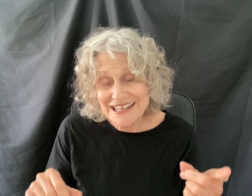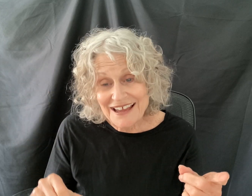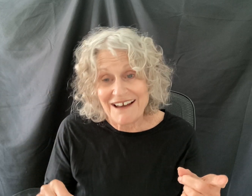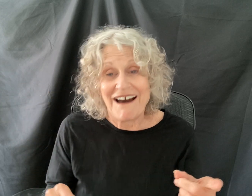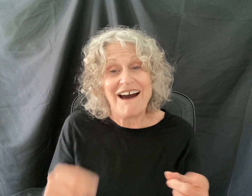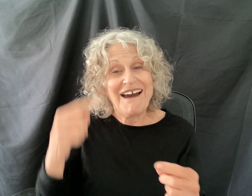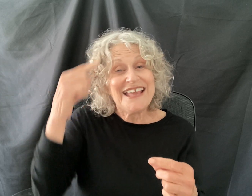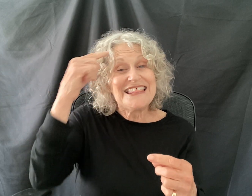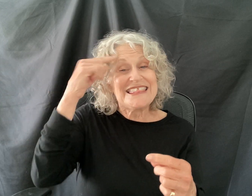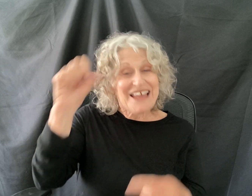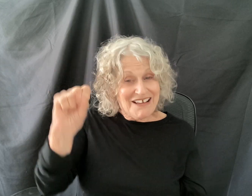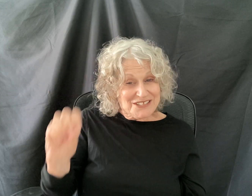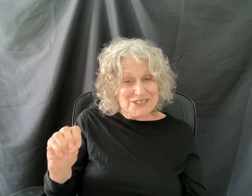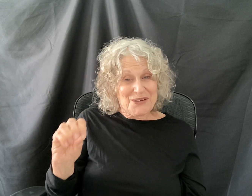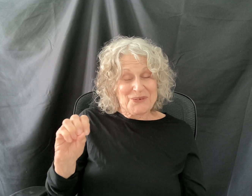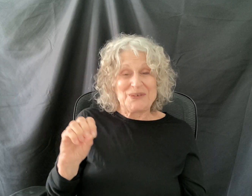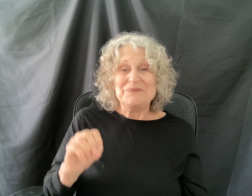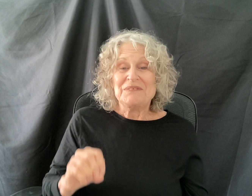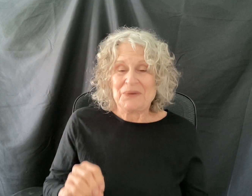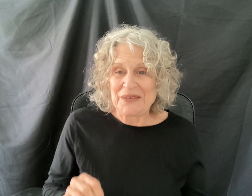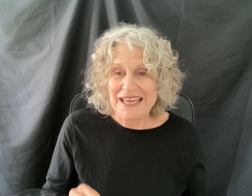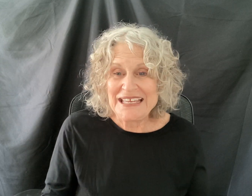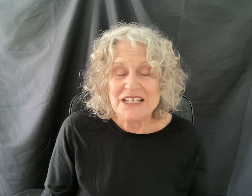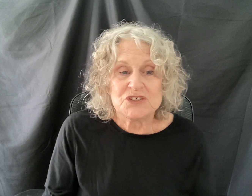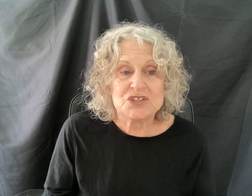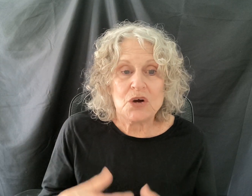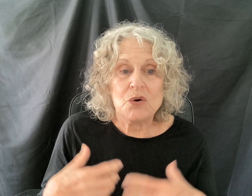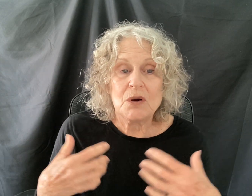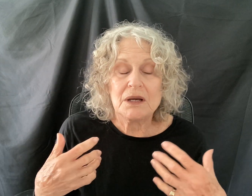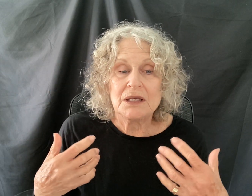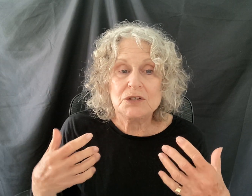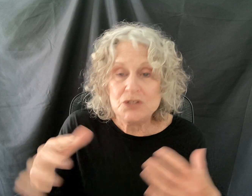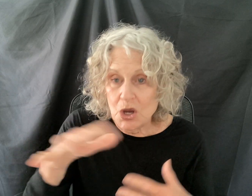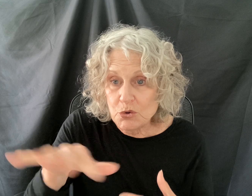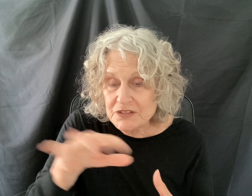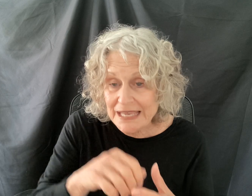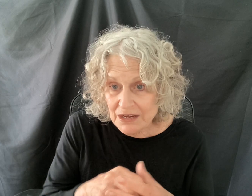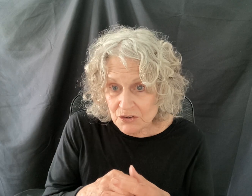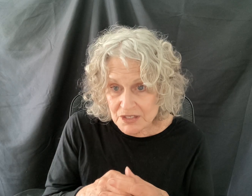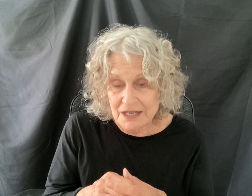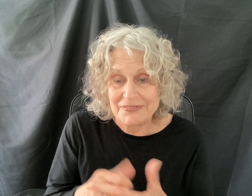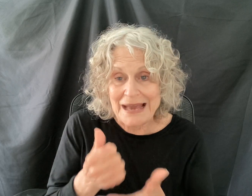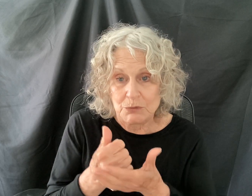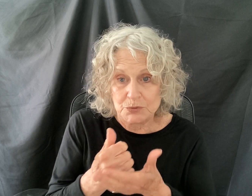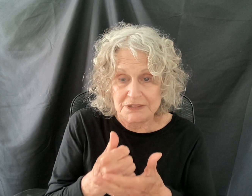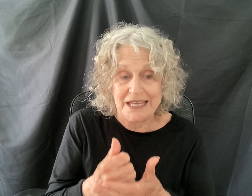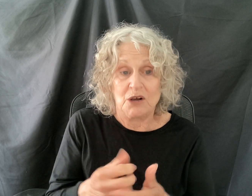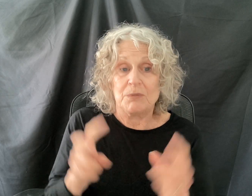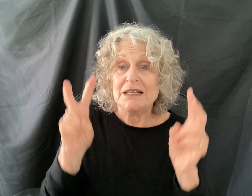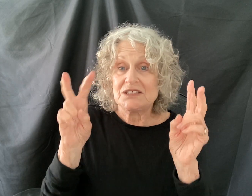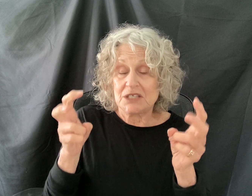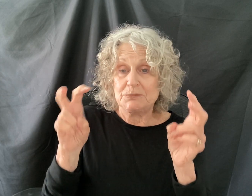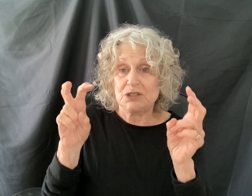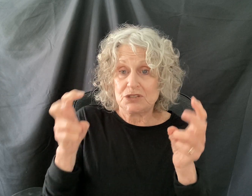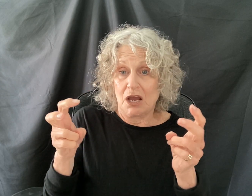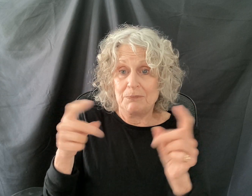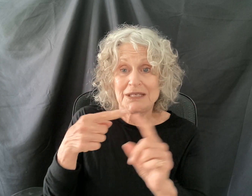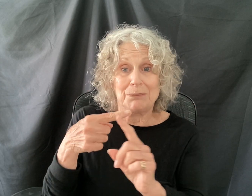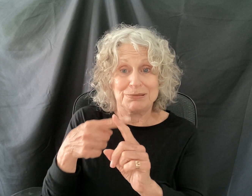Fontana. I thought so. Okay, so know the area. That will really help. Subject, topic,